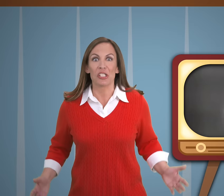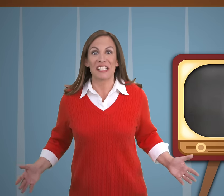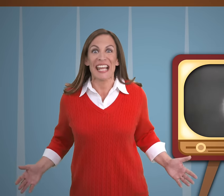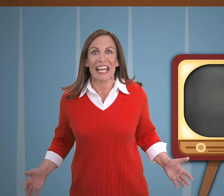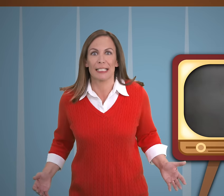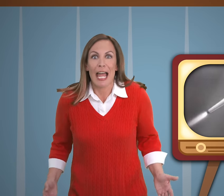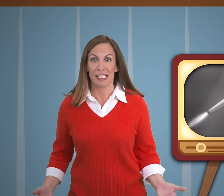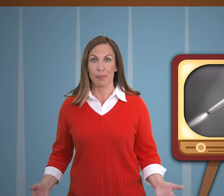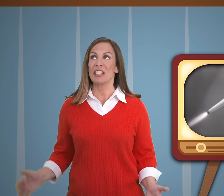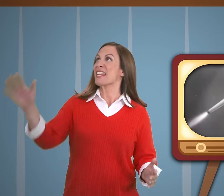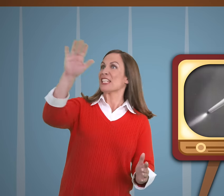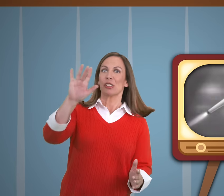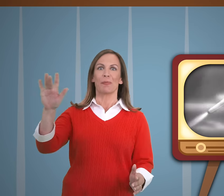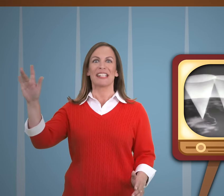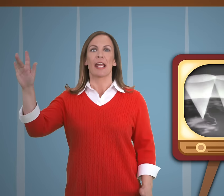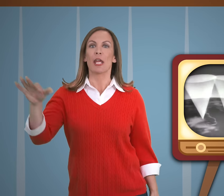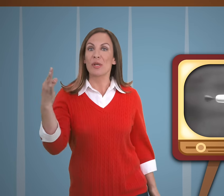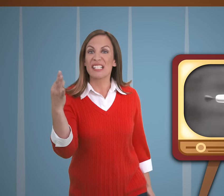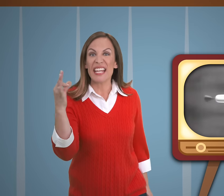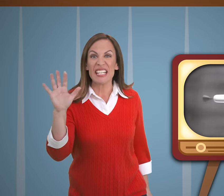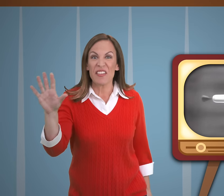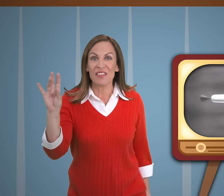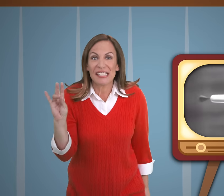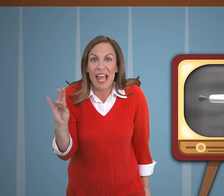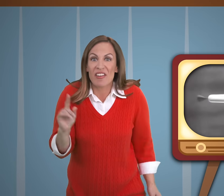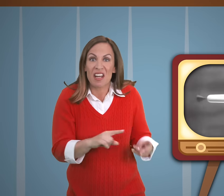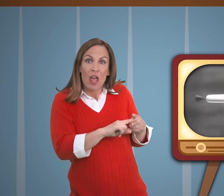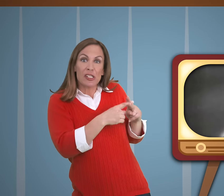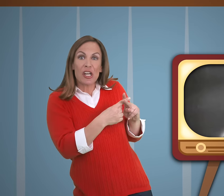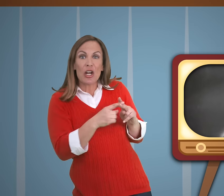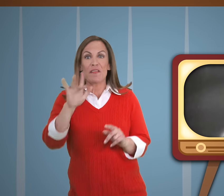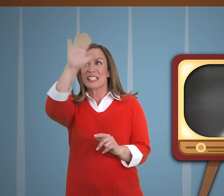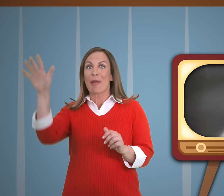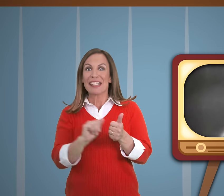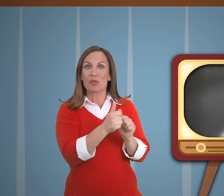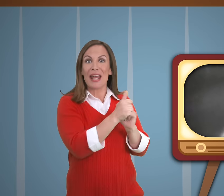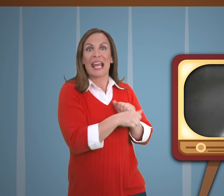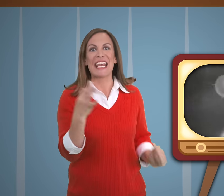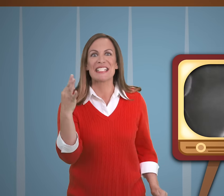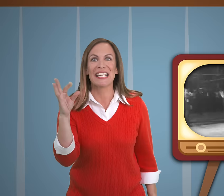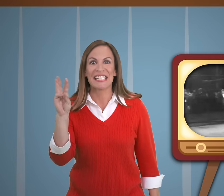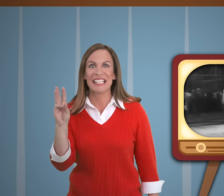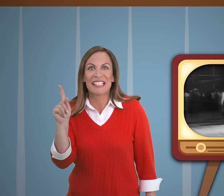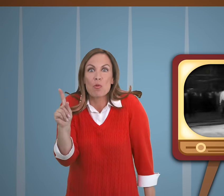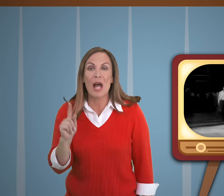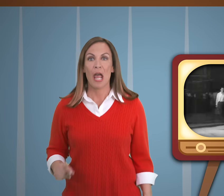the into space. It was 1957, the start of the space race. In 1961,